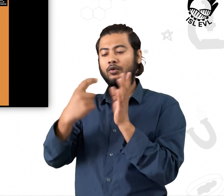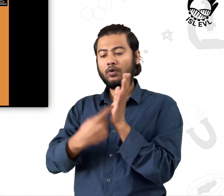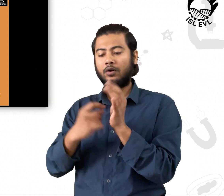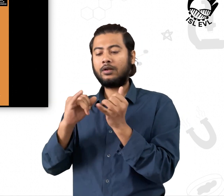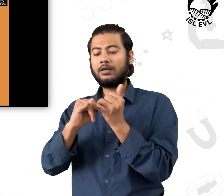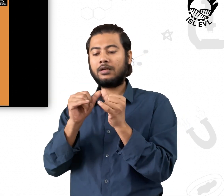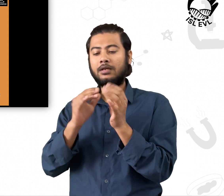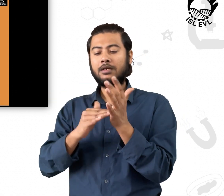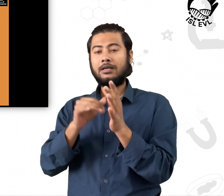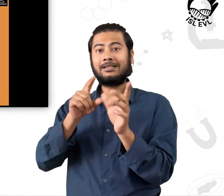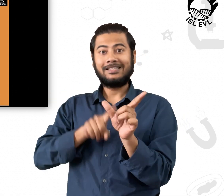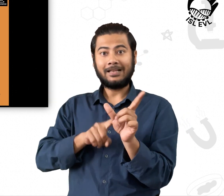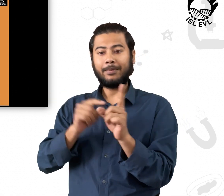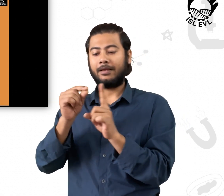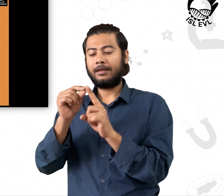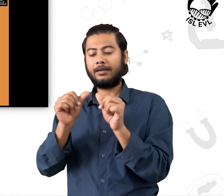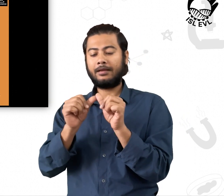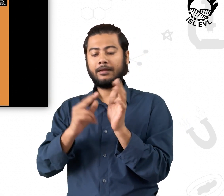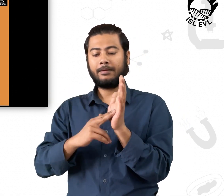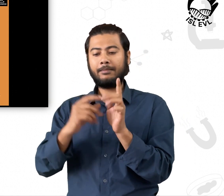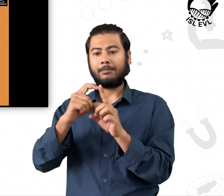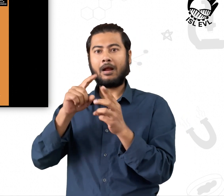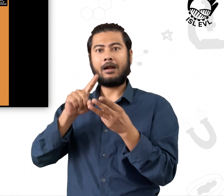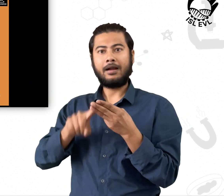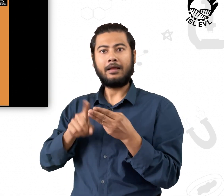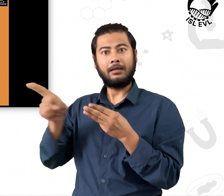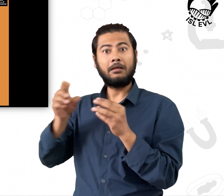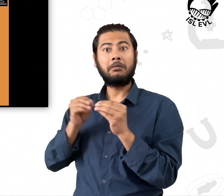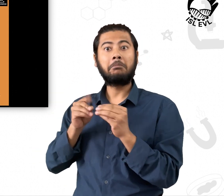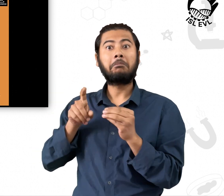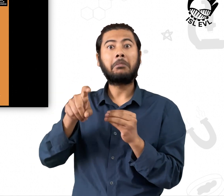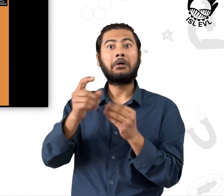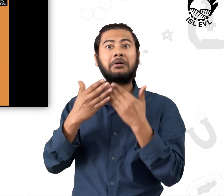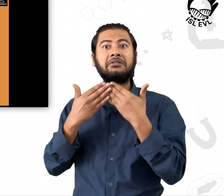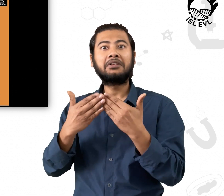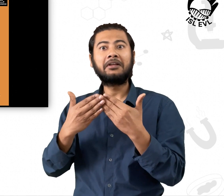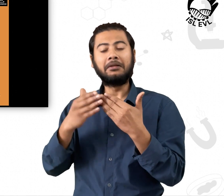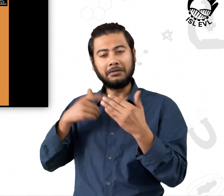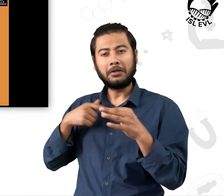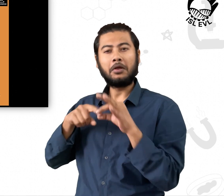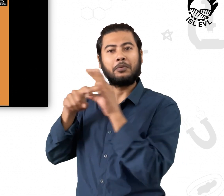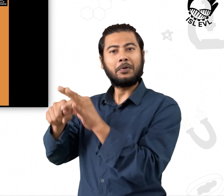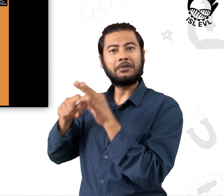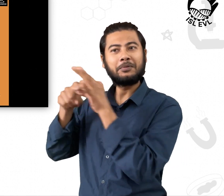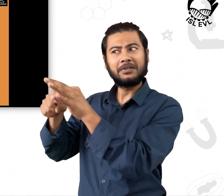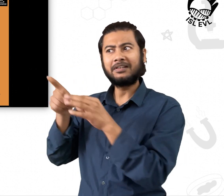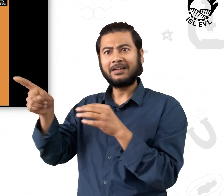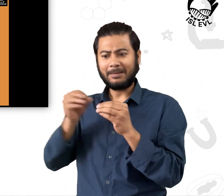to know more about fascinating chemical molecules that the bacteria produce.